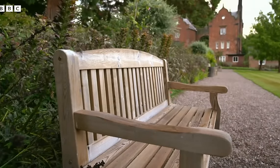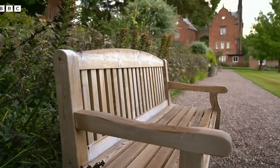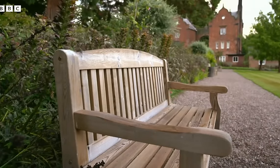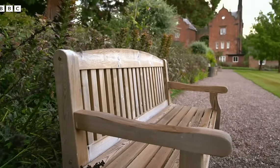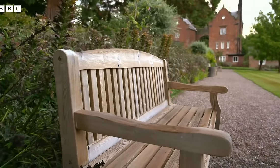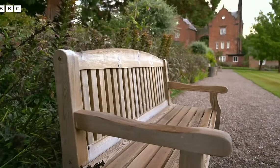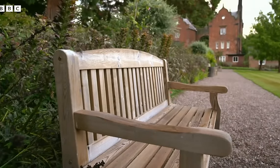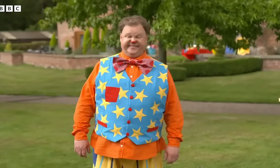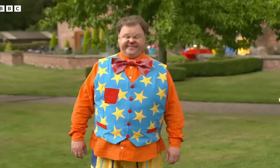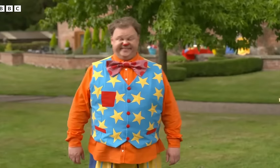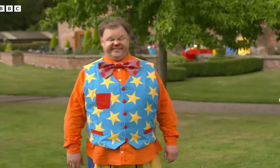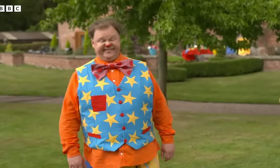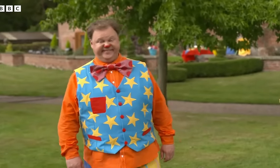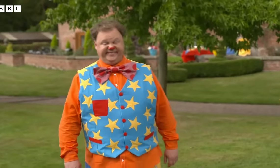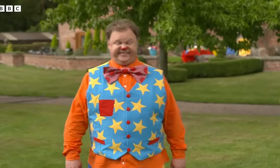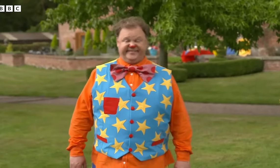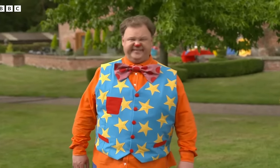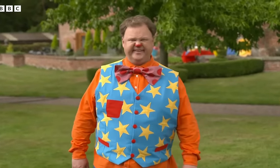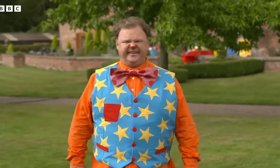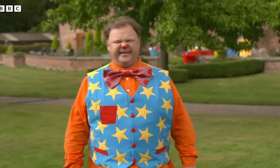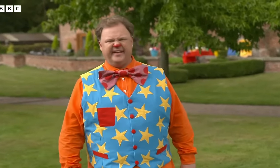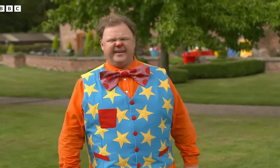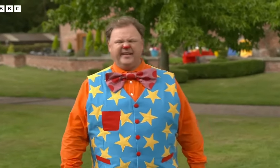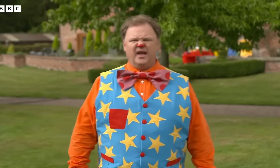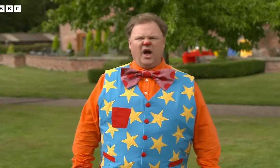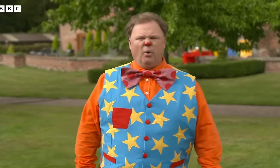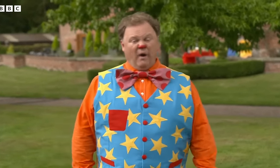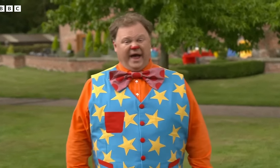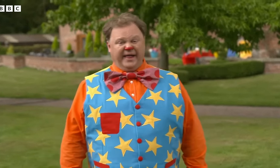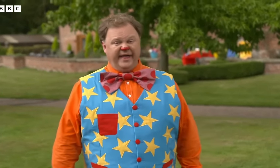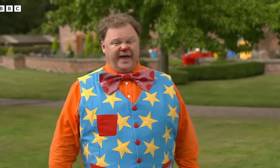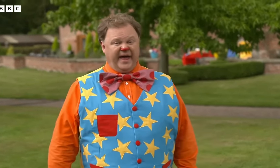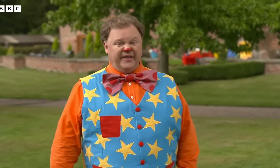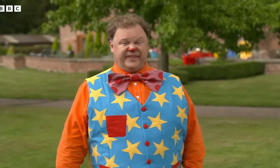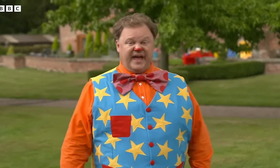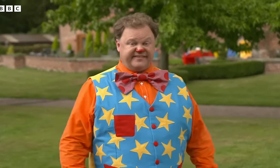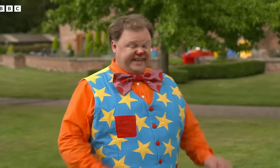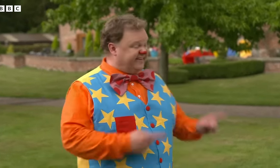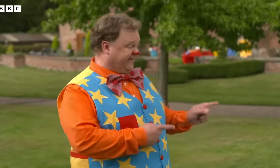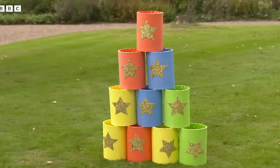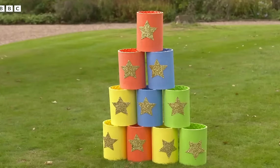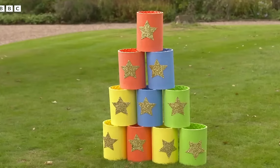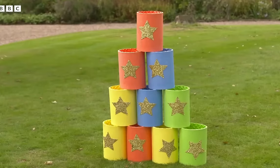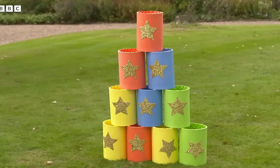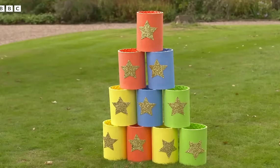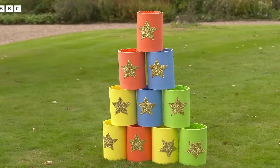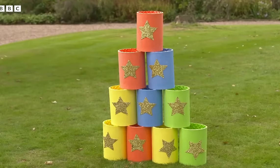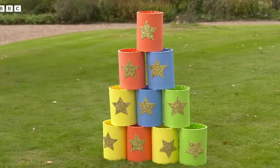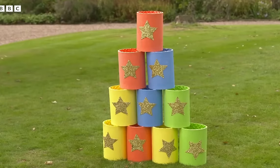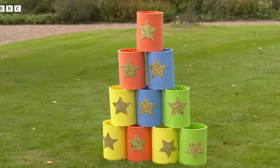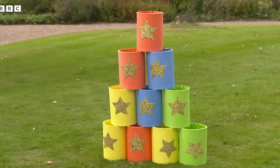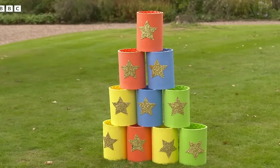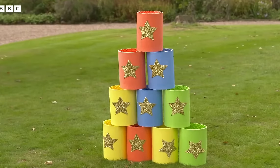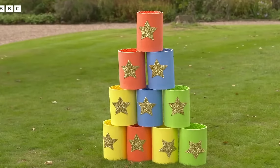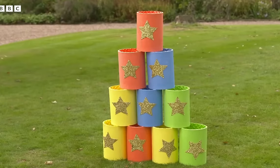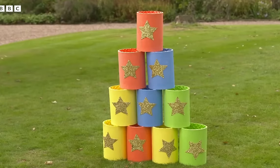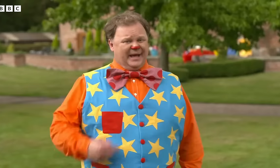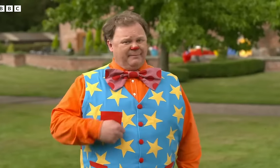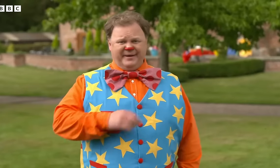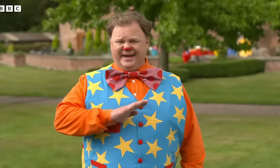Why don't you try another game? What's next? Well, there's this game of Tin Can Alley, but I